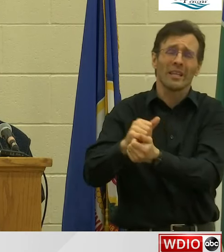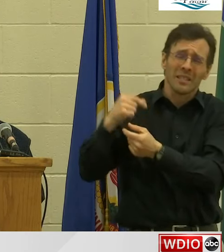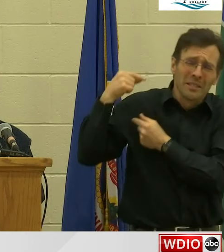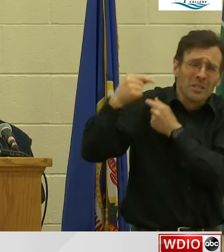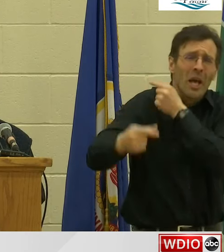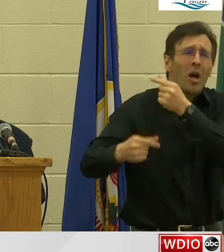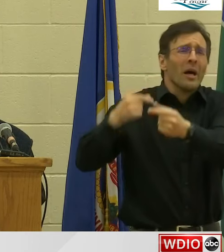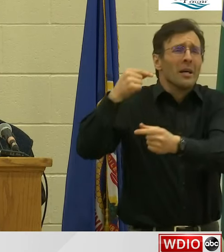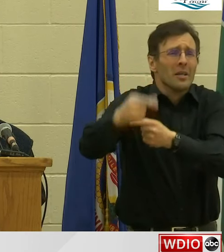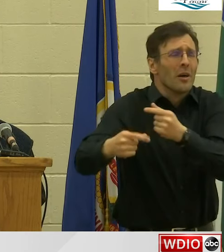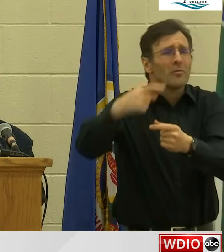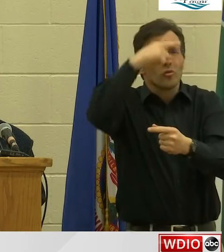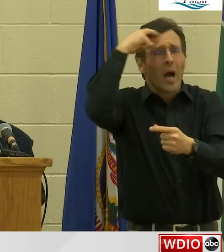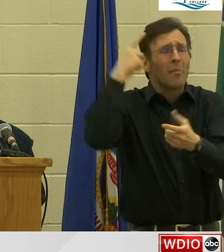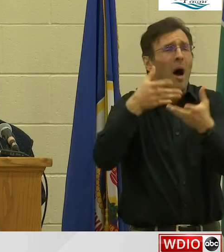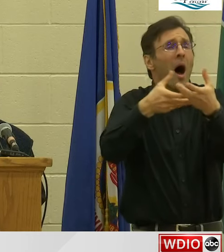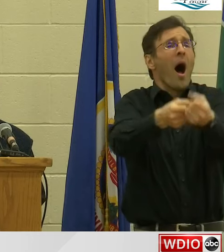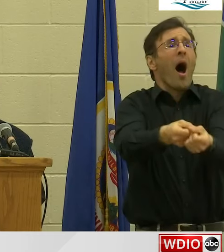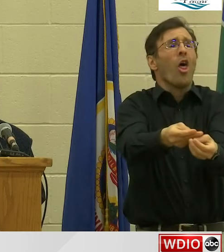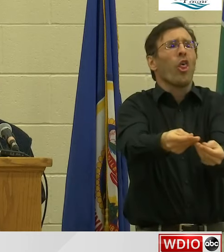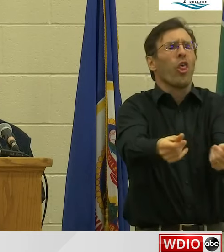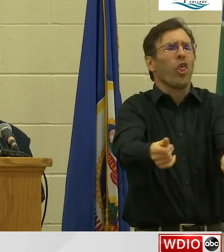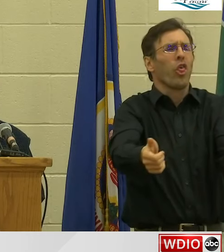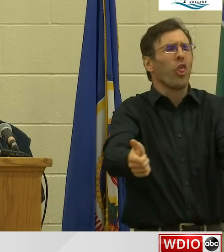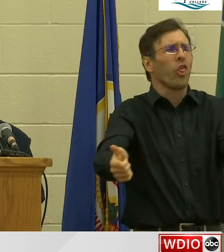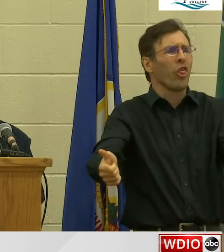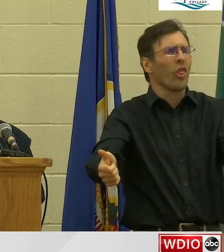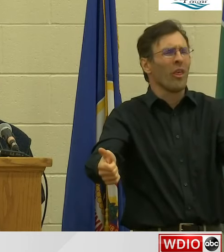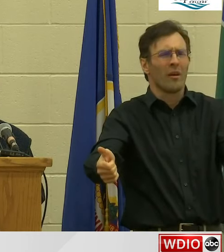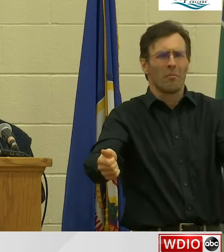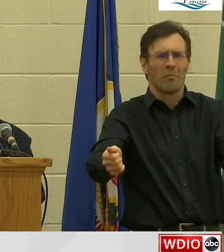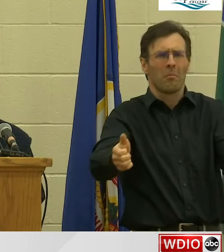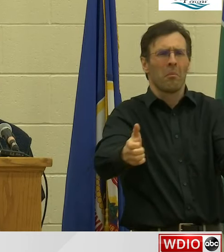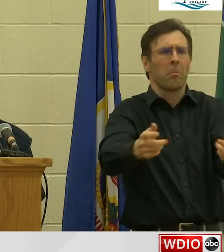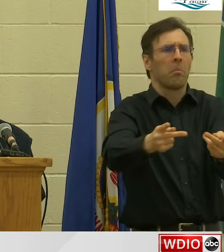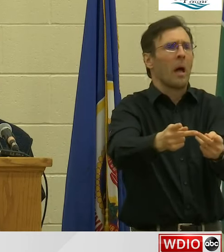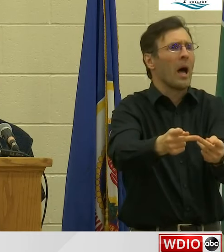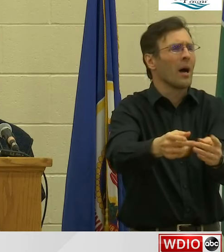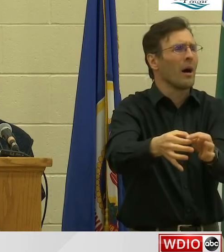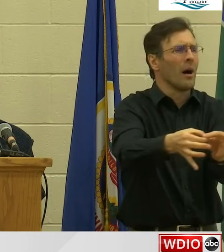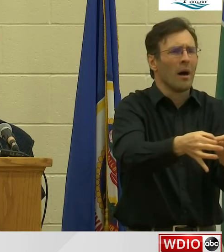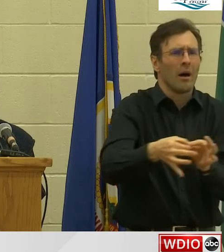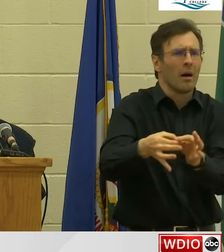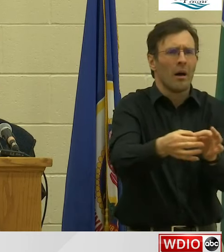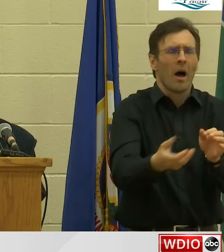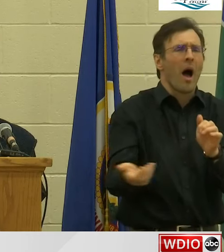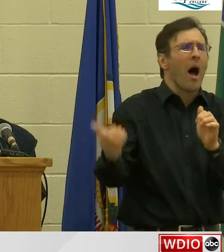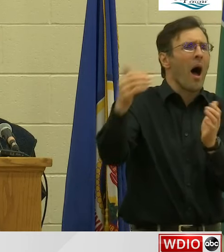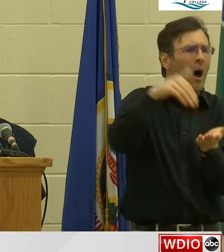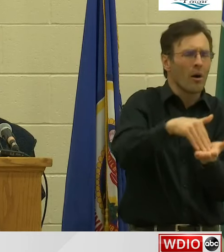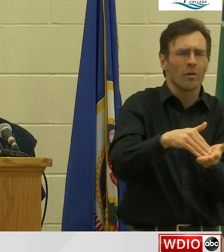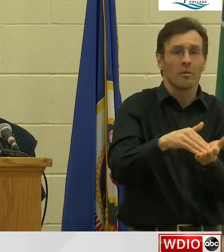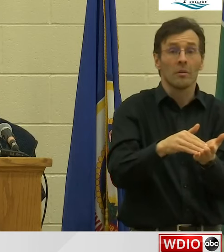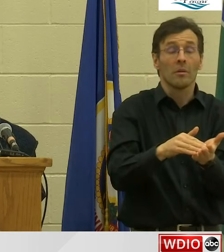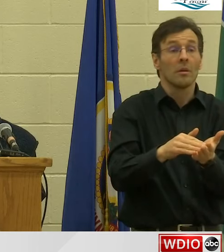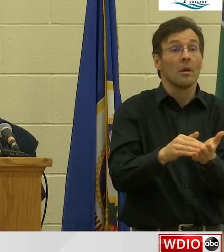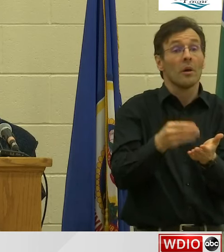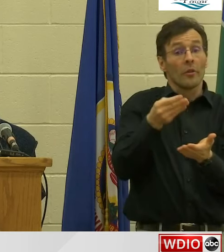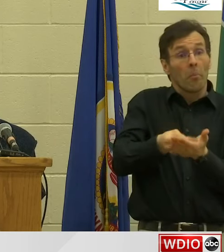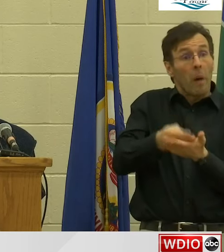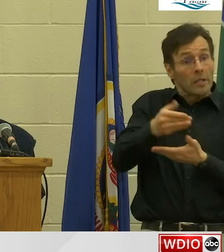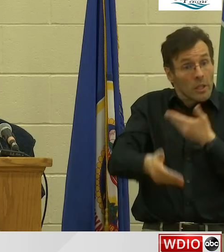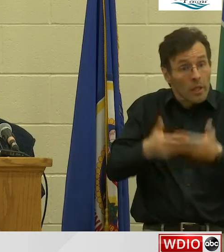generations of trauma? What budget will count the calculus of